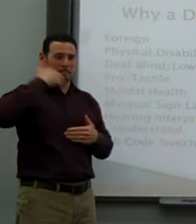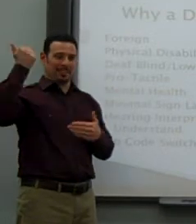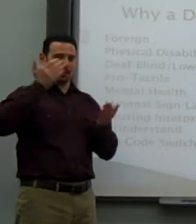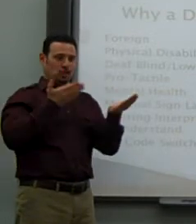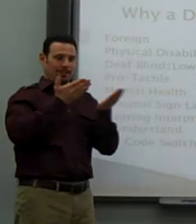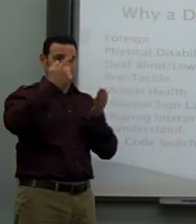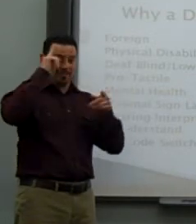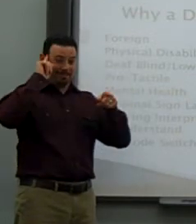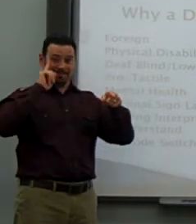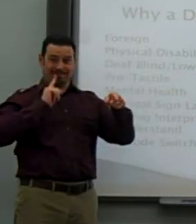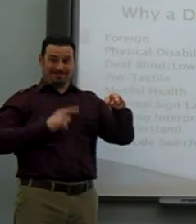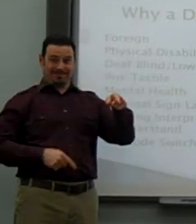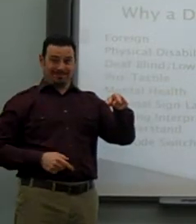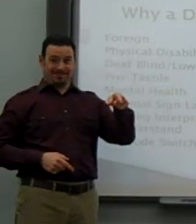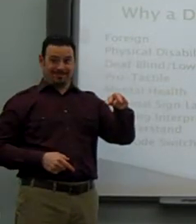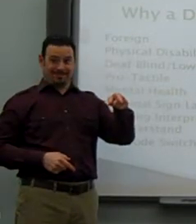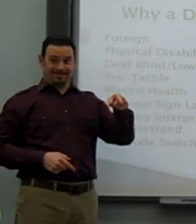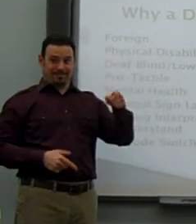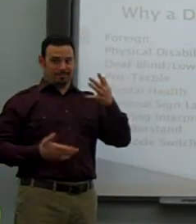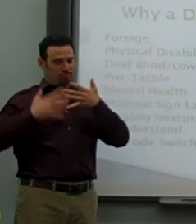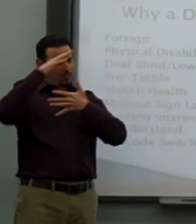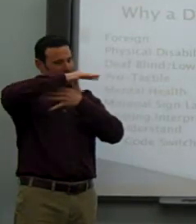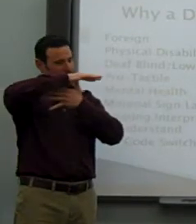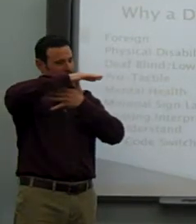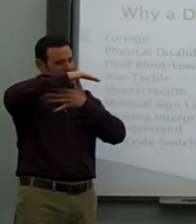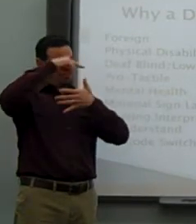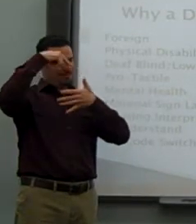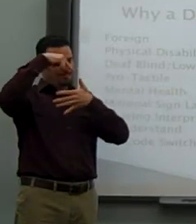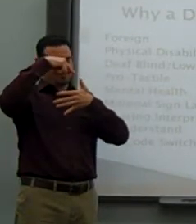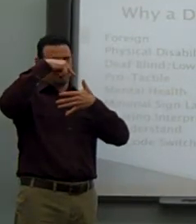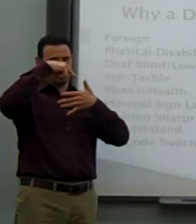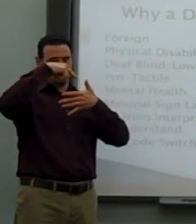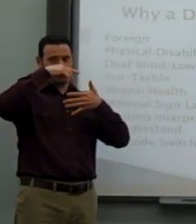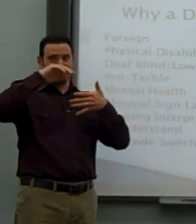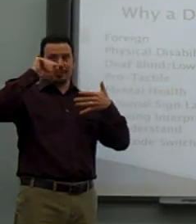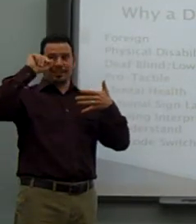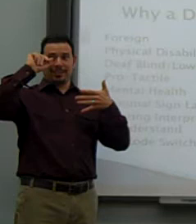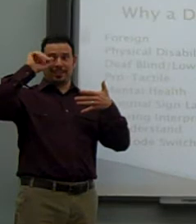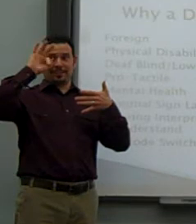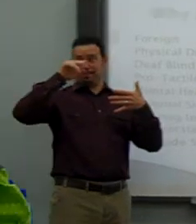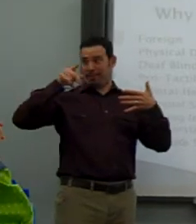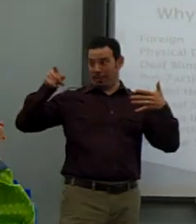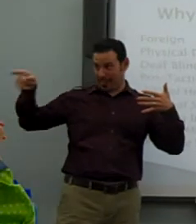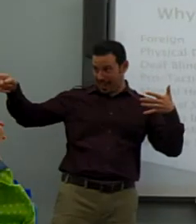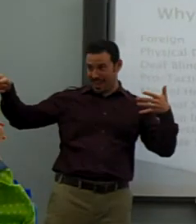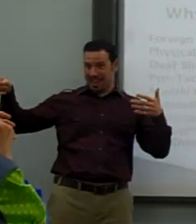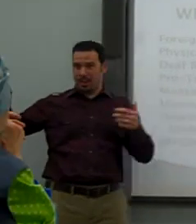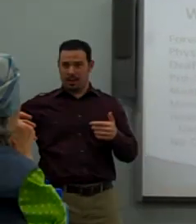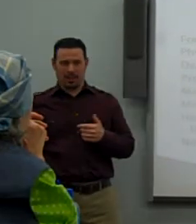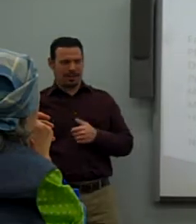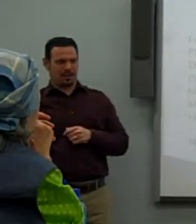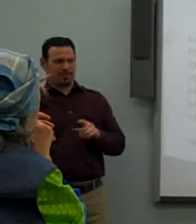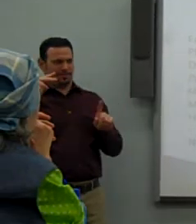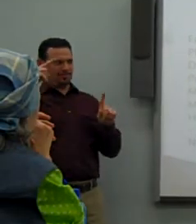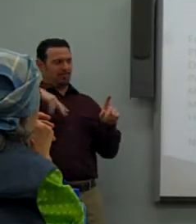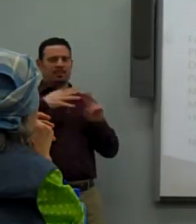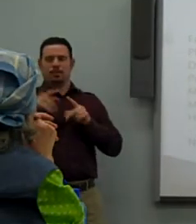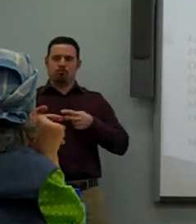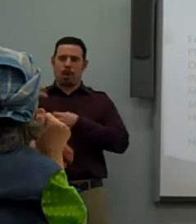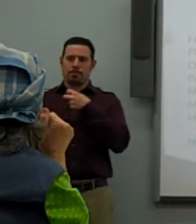is that you wanna be able to provide the best service for this person. And the goal is to provide the best facilitation for this